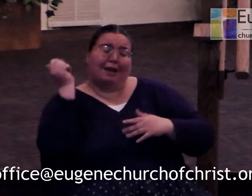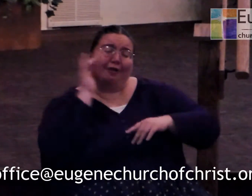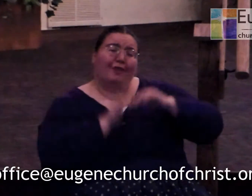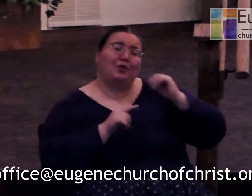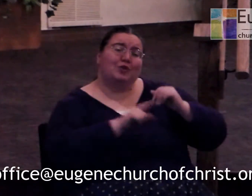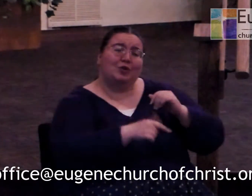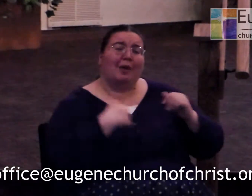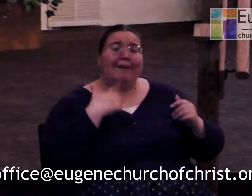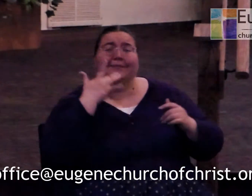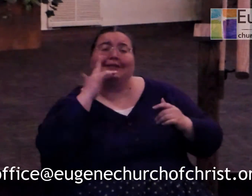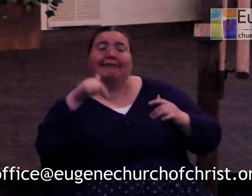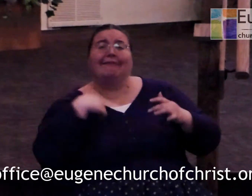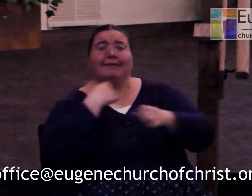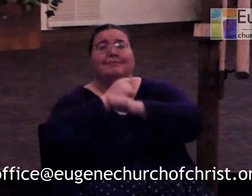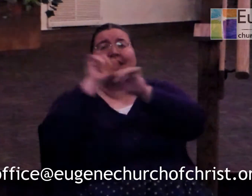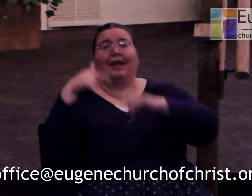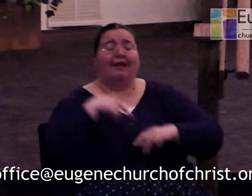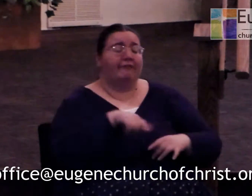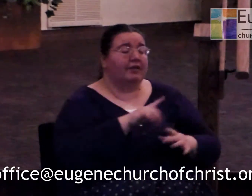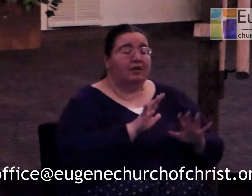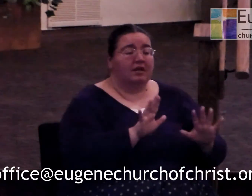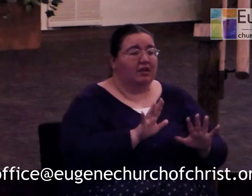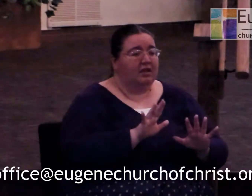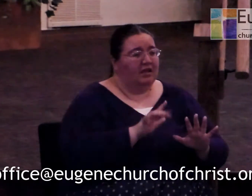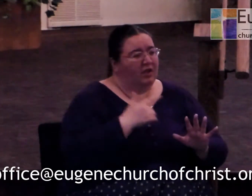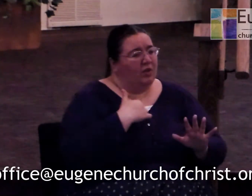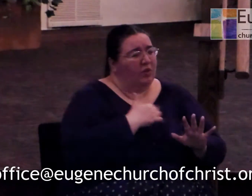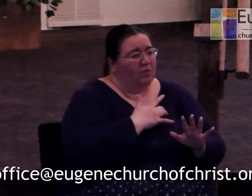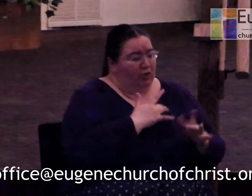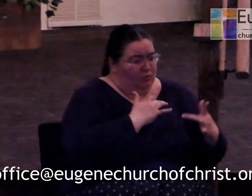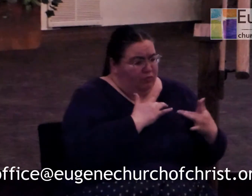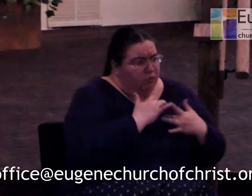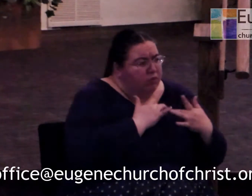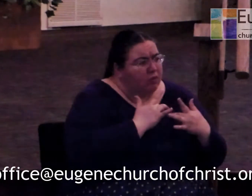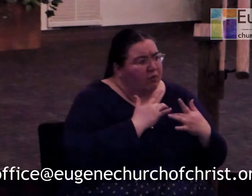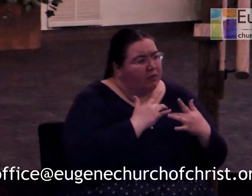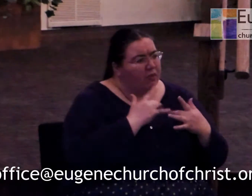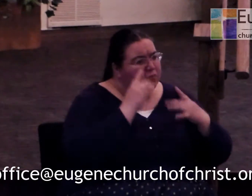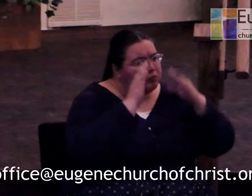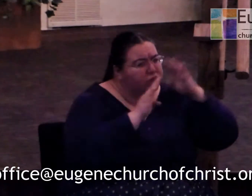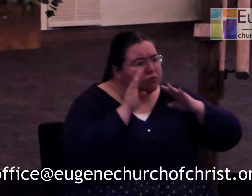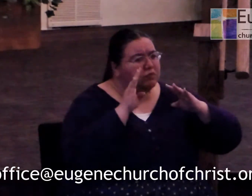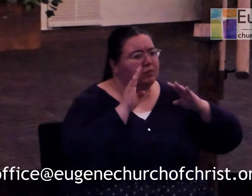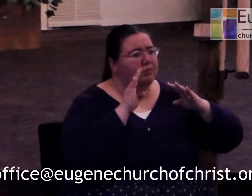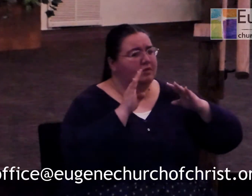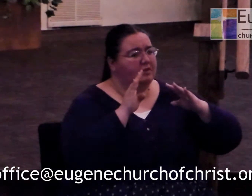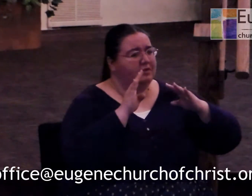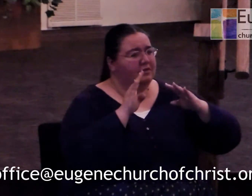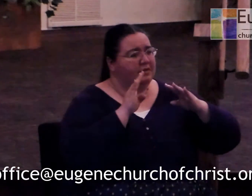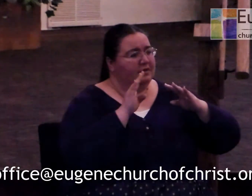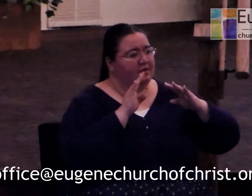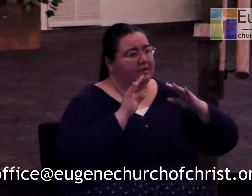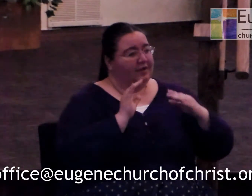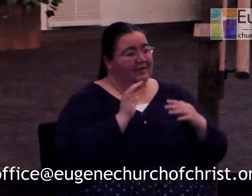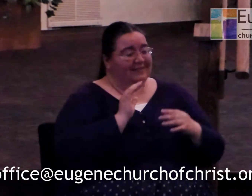that. The idea of the lost is something that we are concerned about. And I will admit to you that our action does not always show that